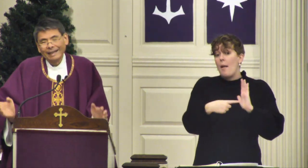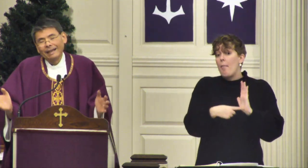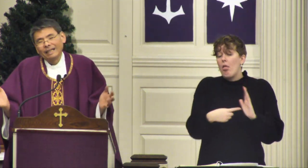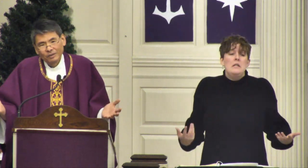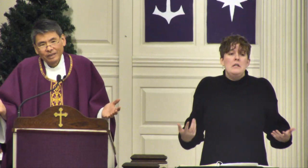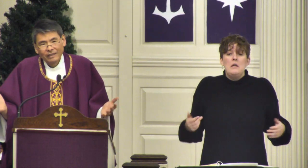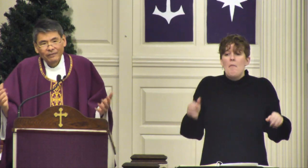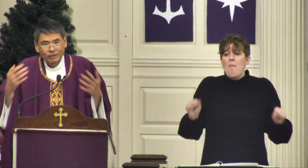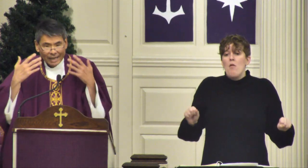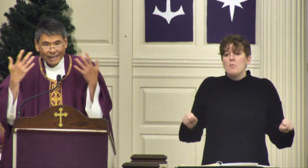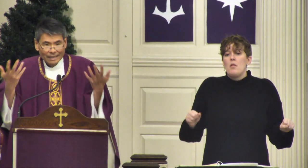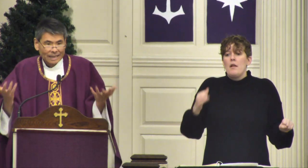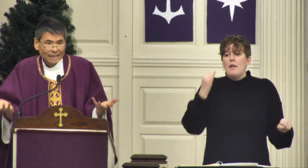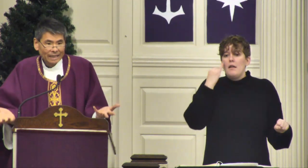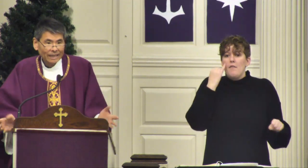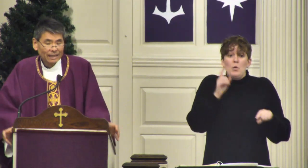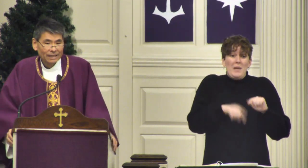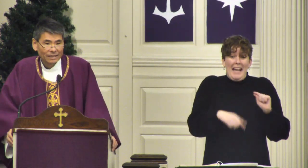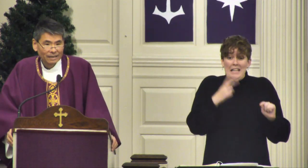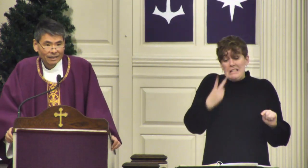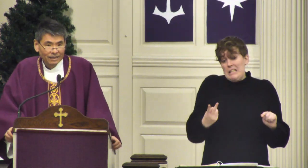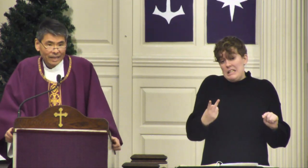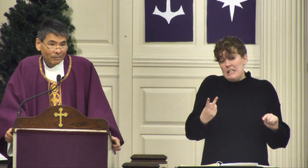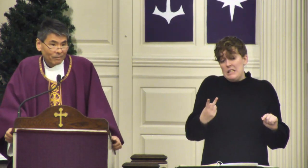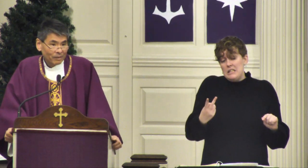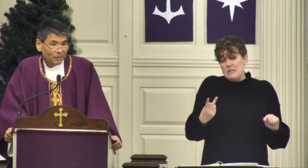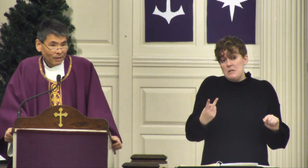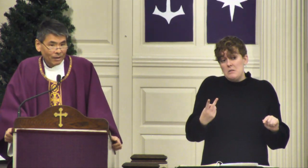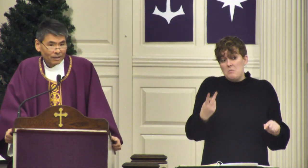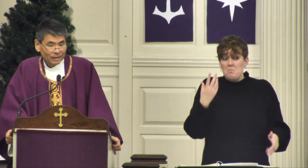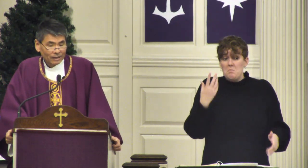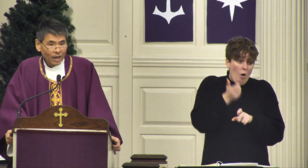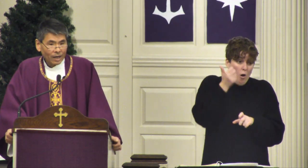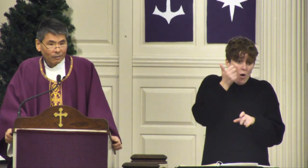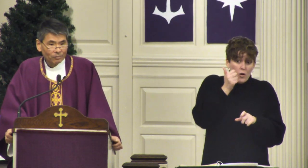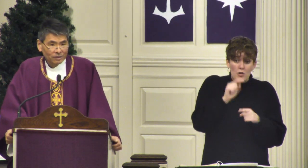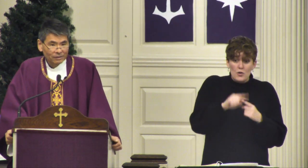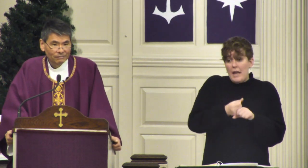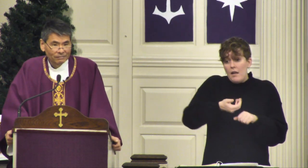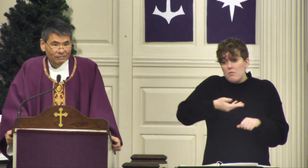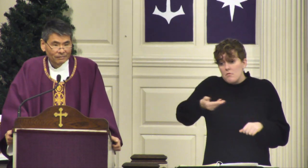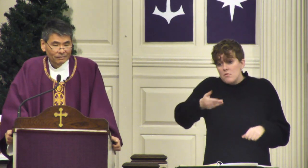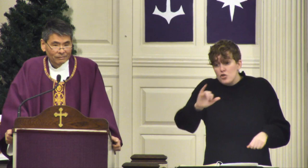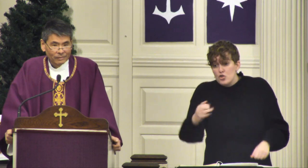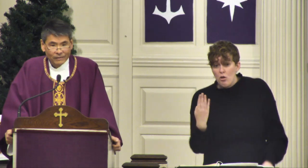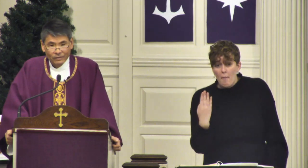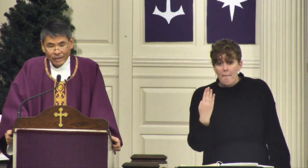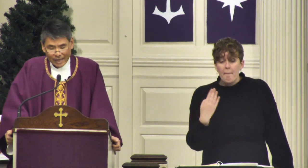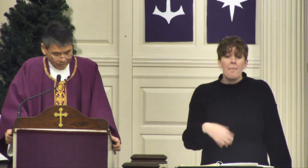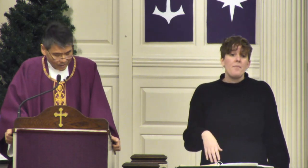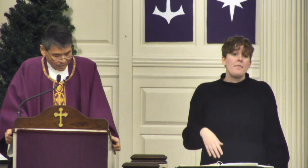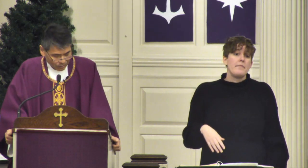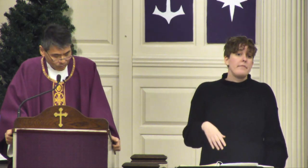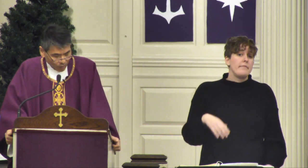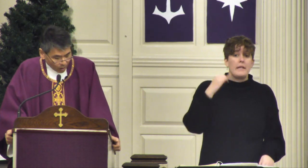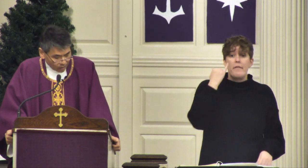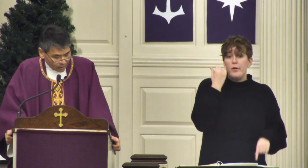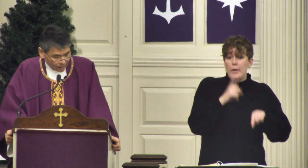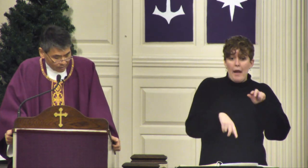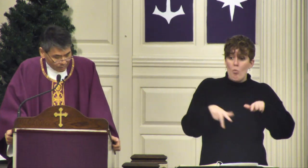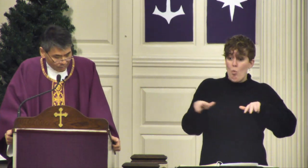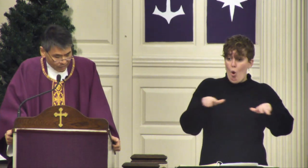it's possible if you can't see, then it might be harder to get a job. If you can't